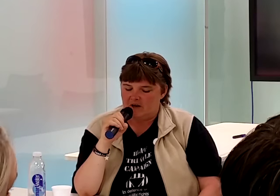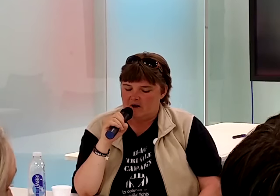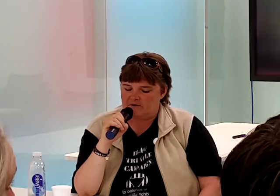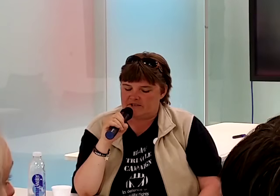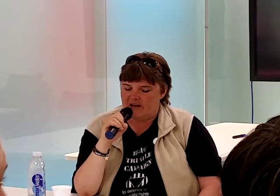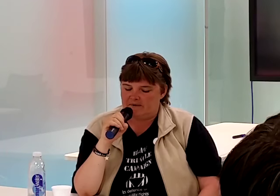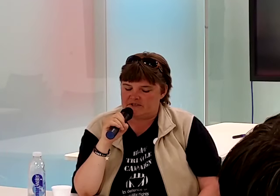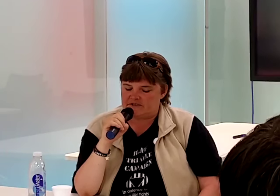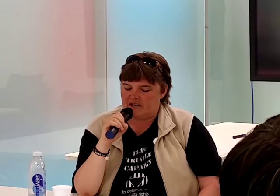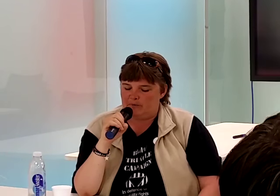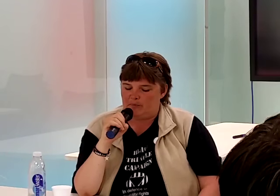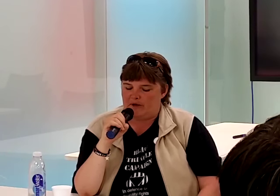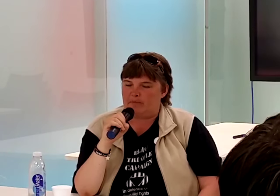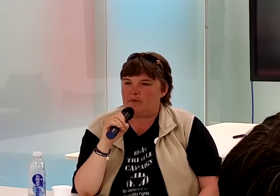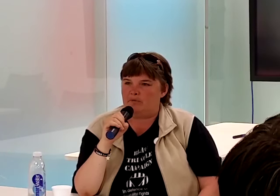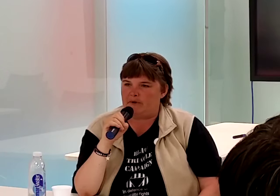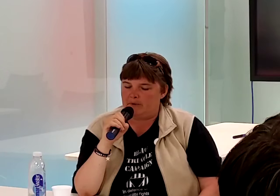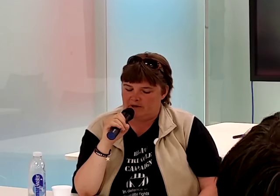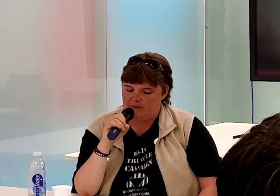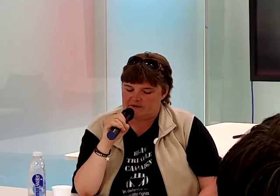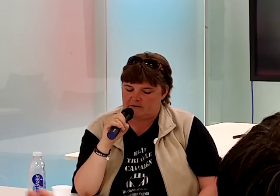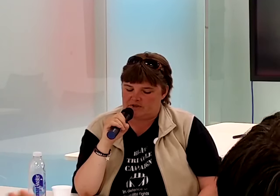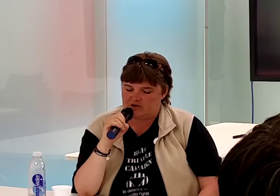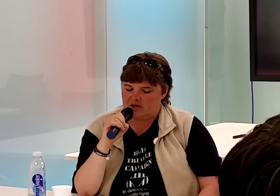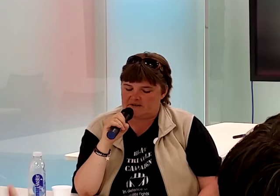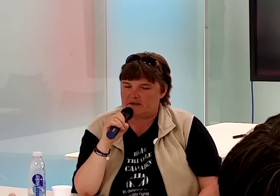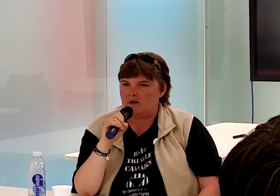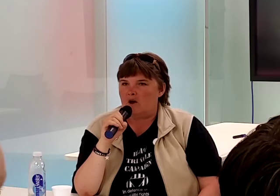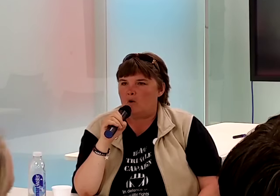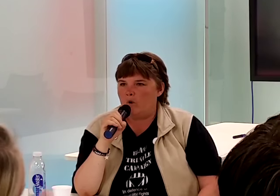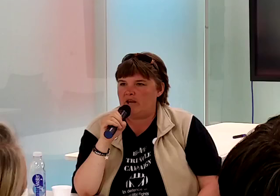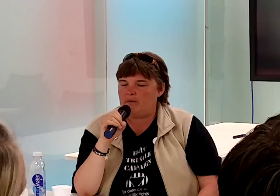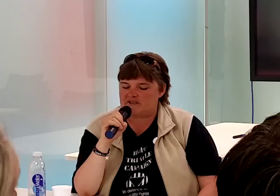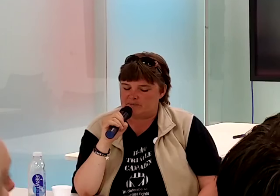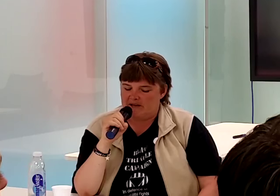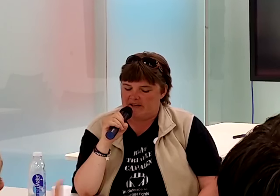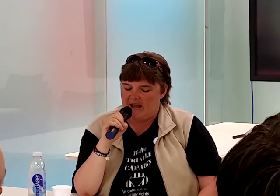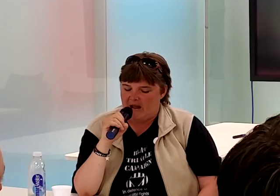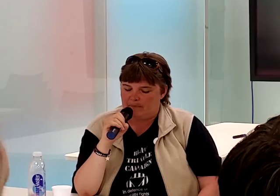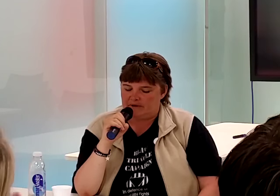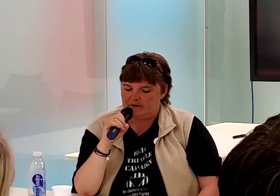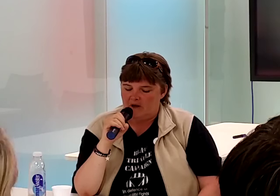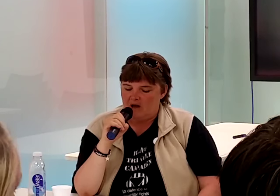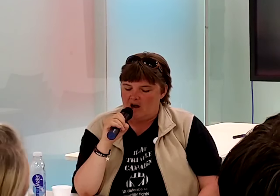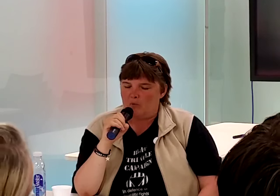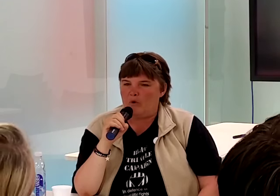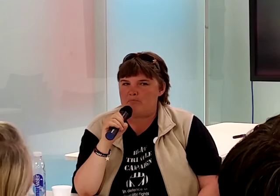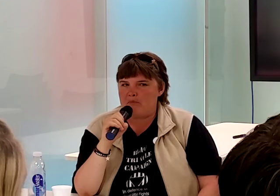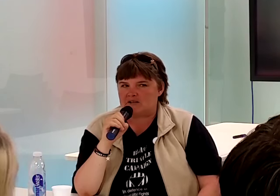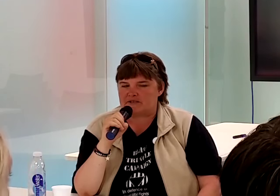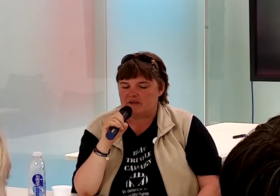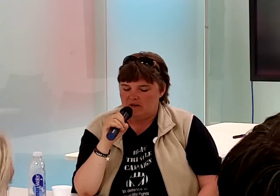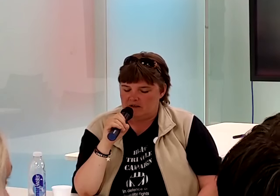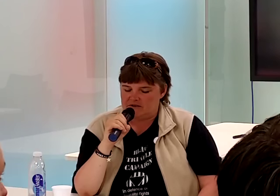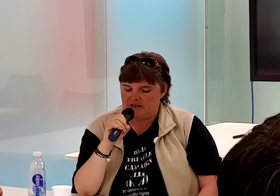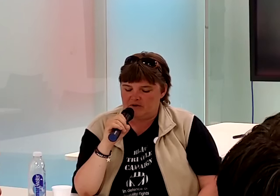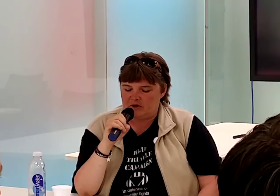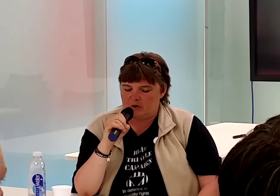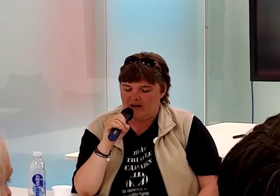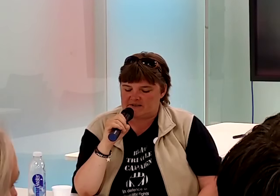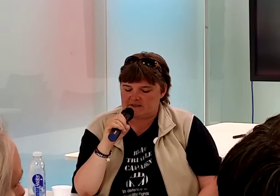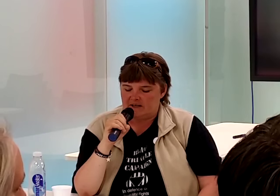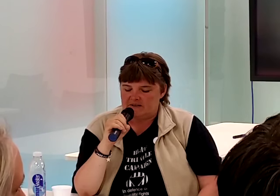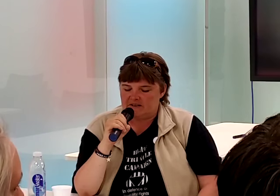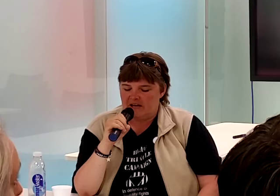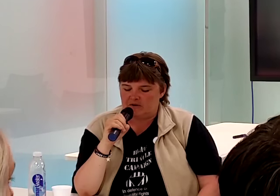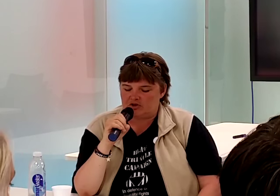for the deaths of deaf and disabled people and people in mental distress. We must make it happen, and we must